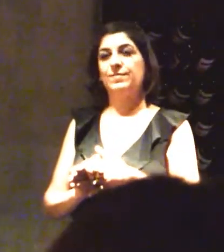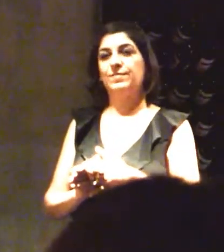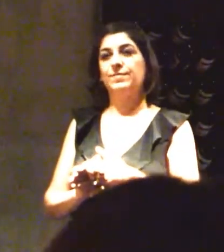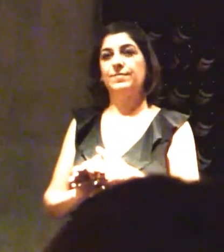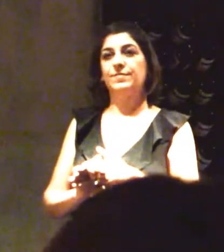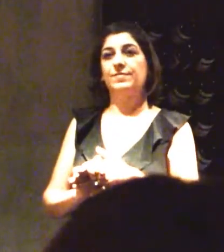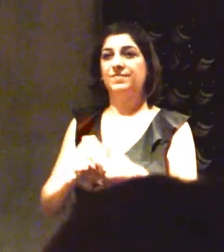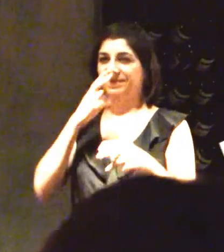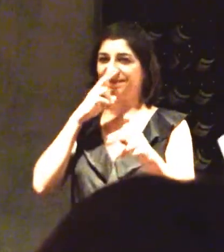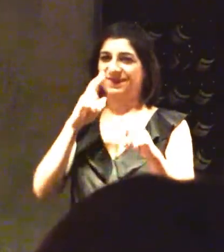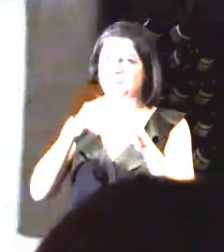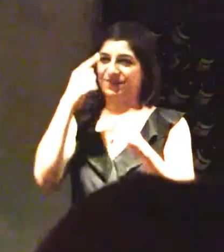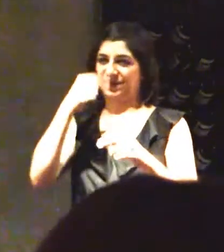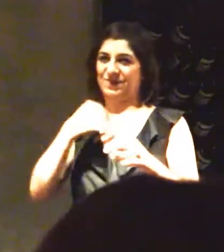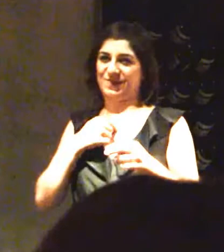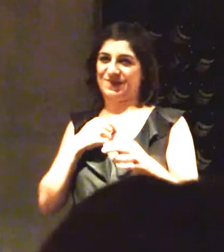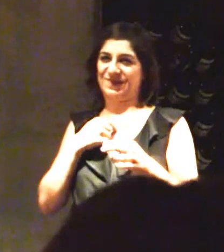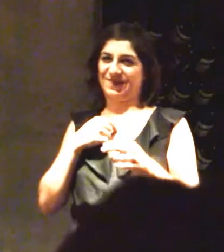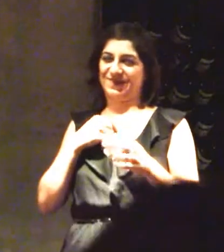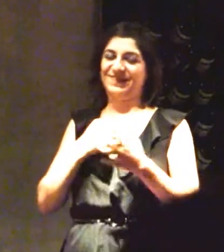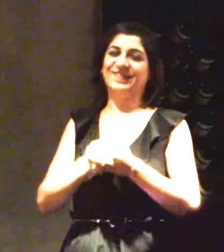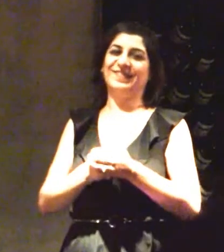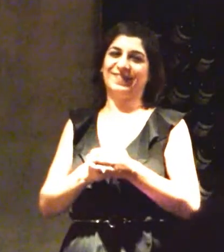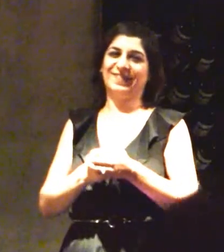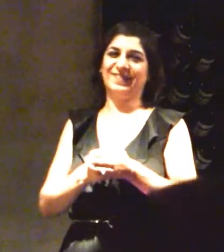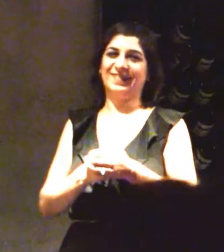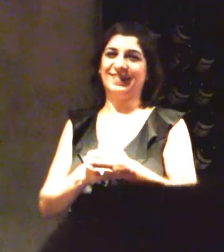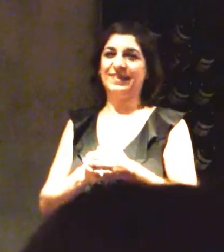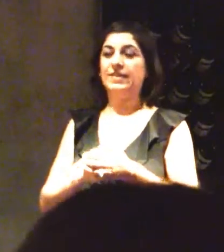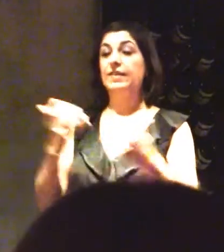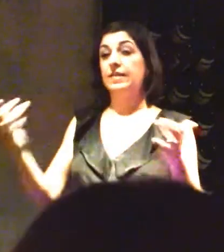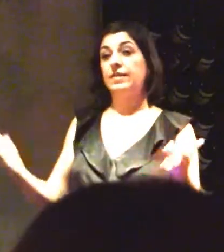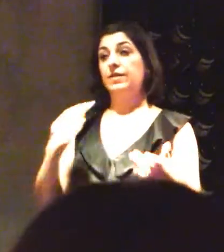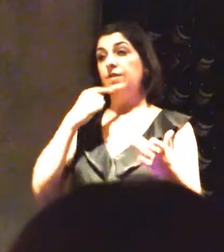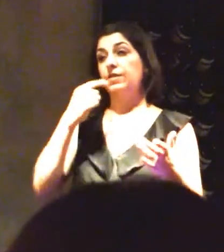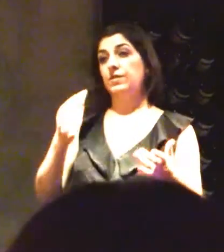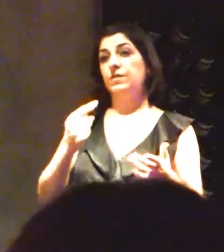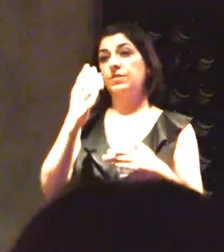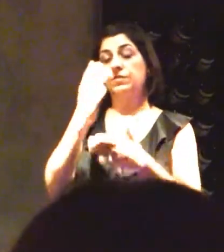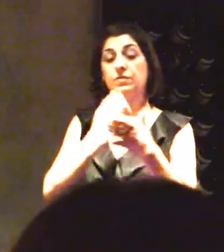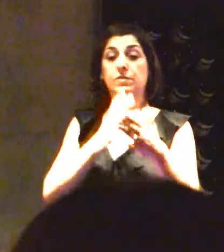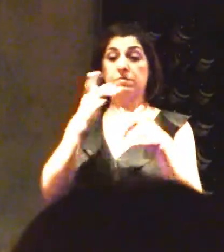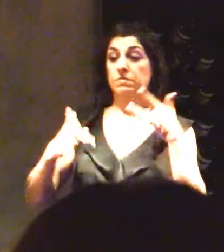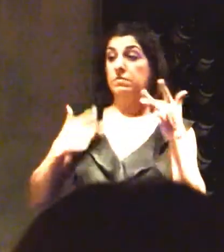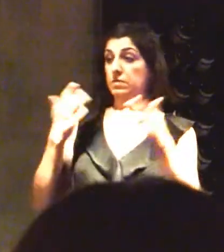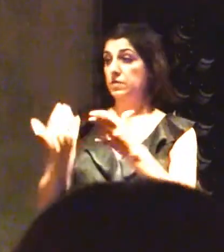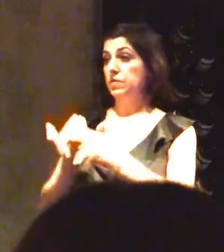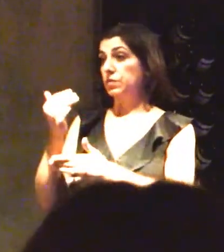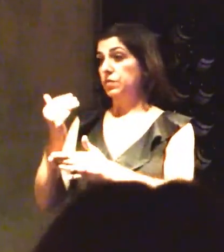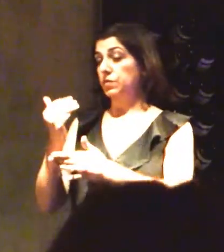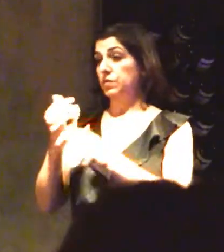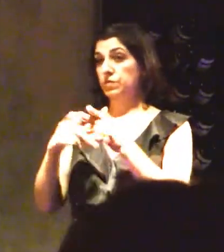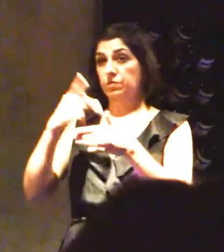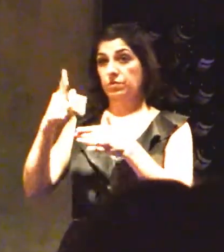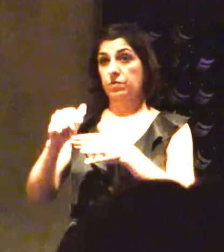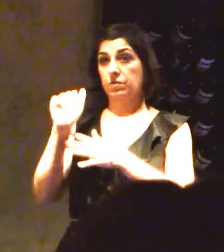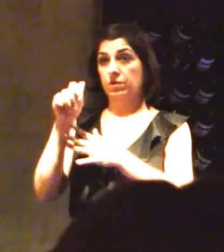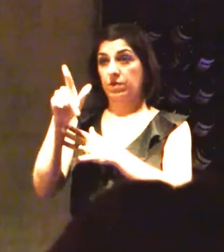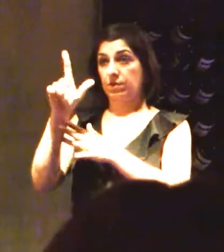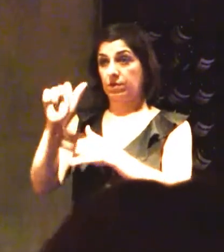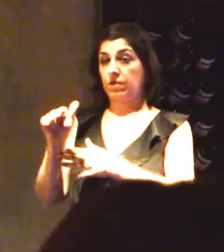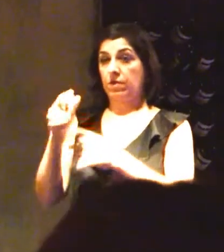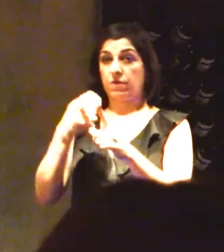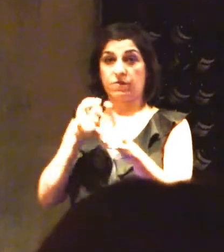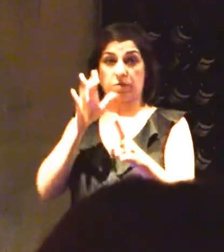This is a fun one for me because I adore you. Here to tell you about some of the exciting new programs at APLA made possible by